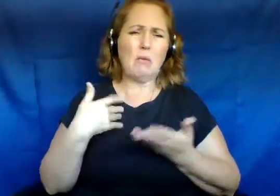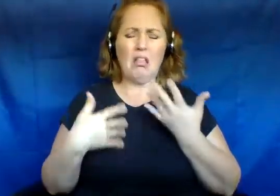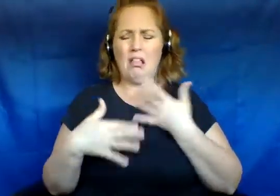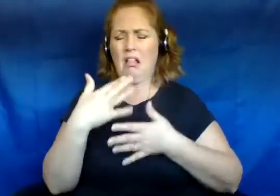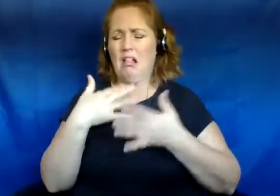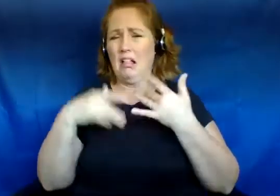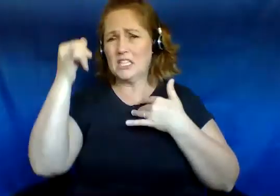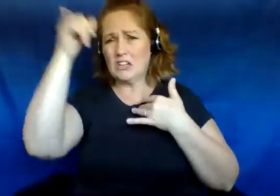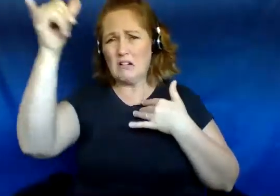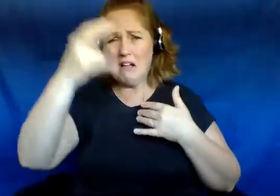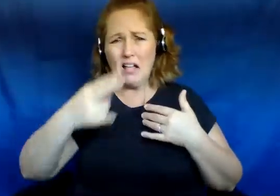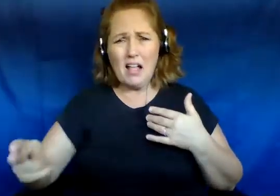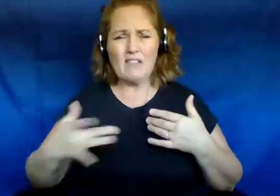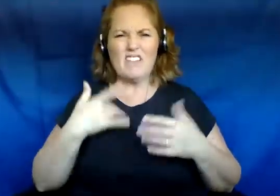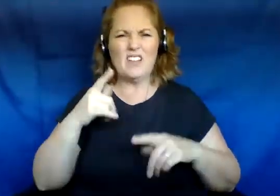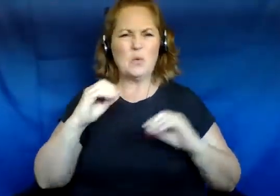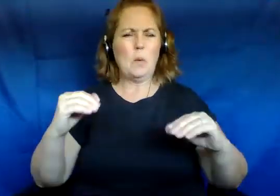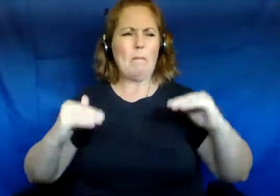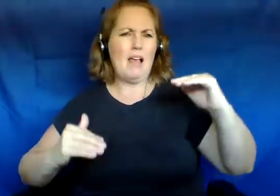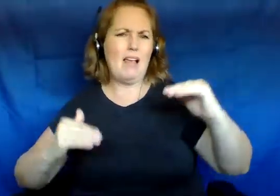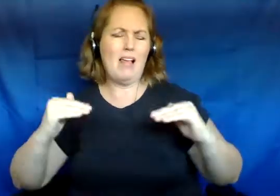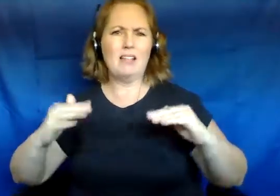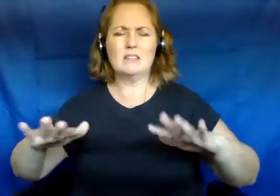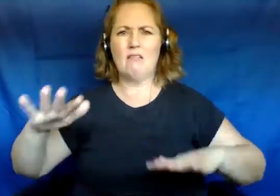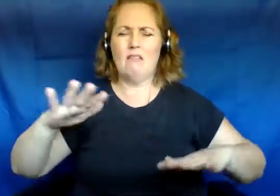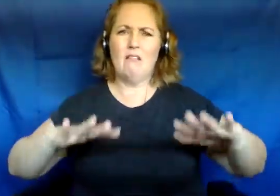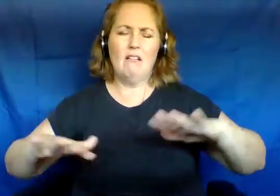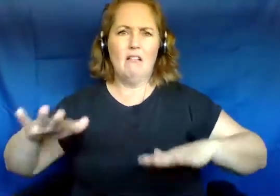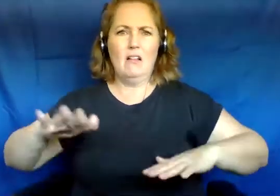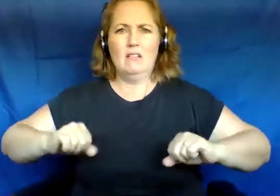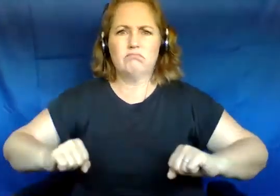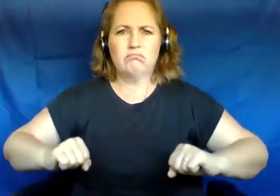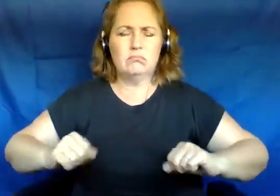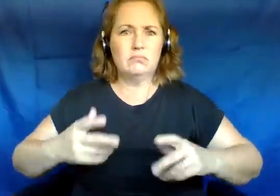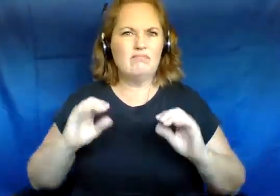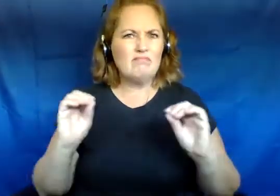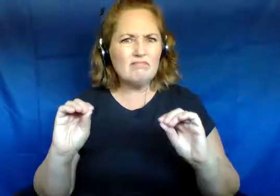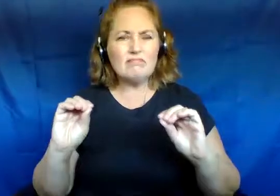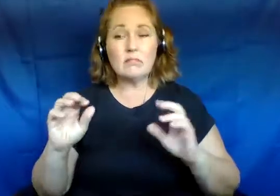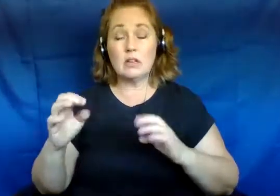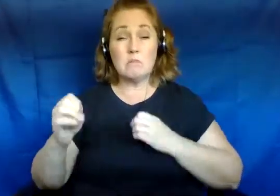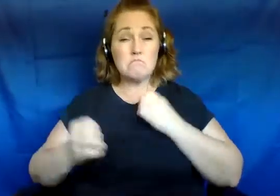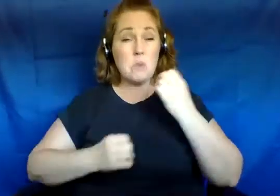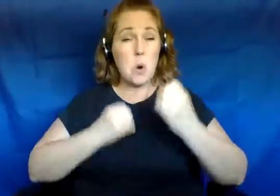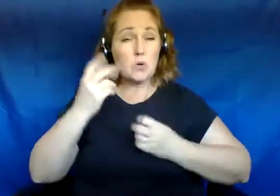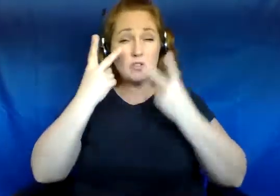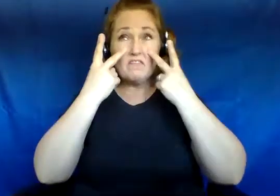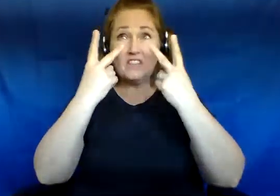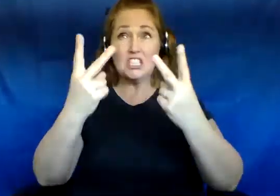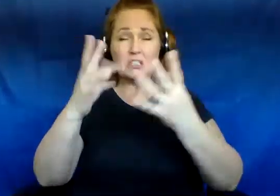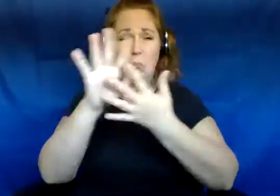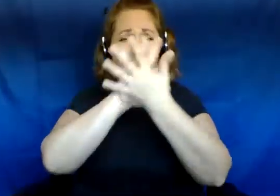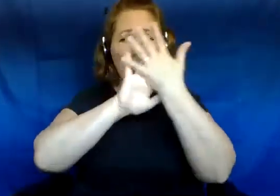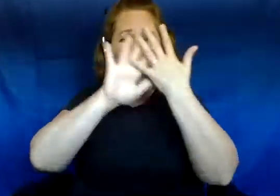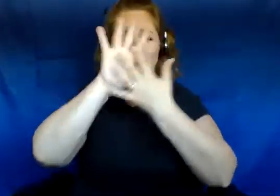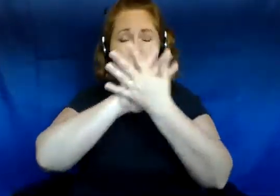hell, unable to sense ballast or touch solid ground. Our emotional vision is blurred. We